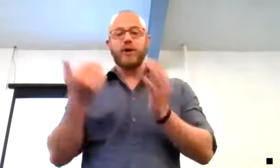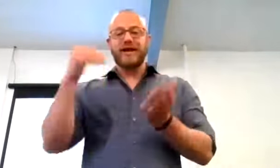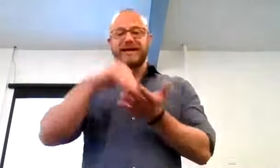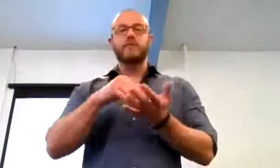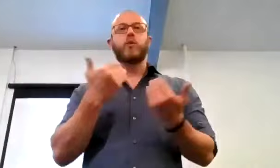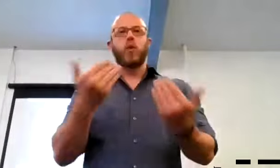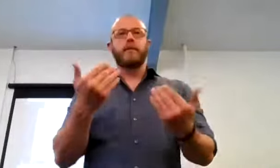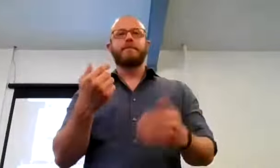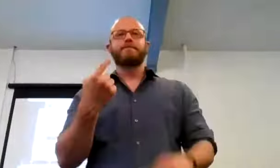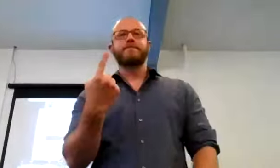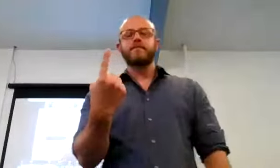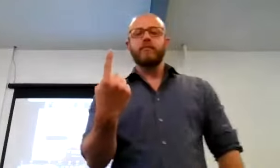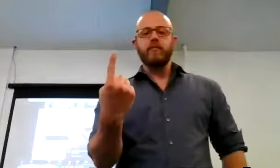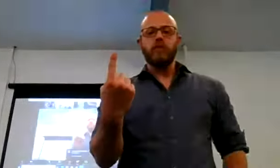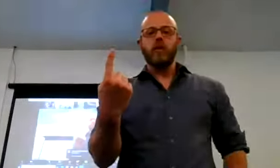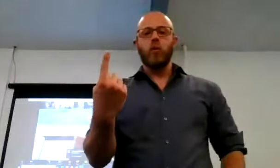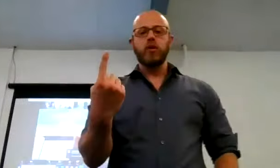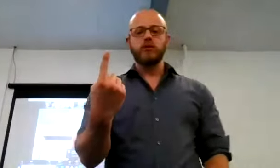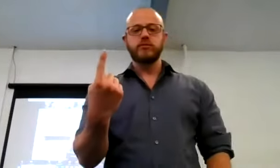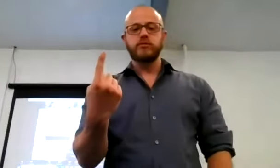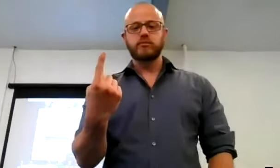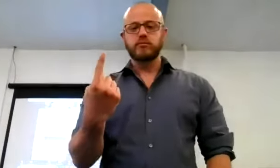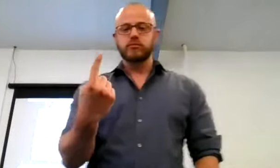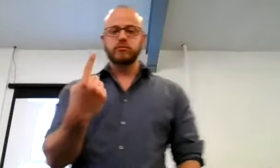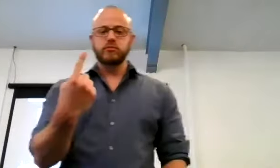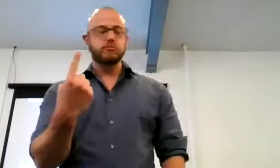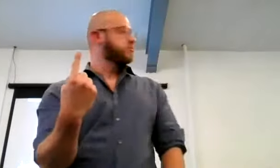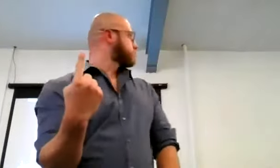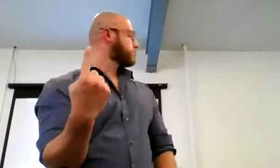If you want to have the numbers again, I can go ahead and do that. Okay, here's 1,